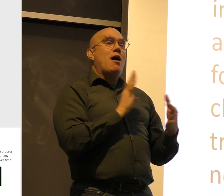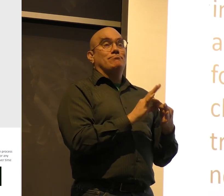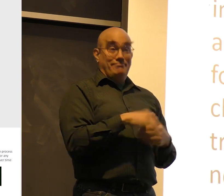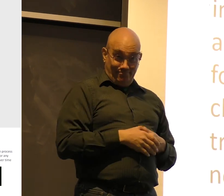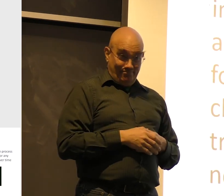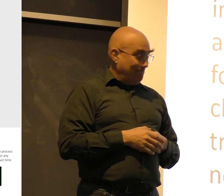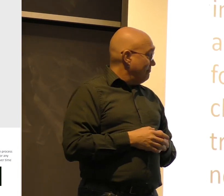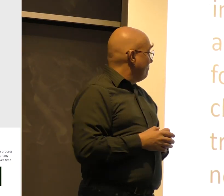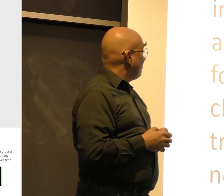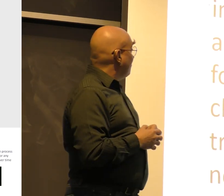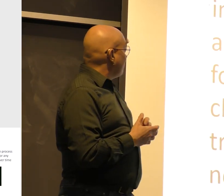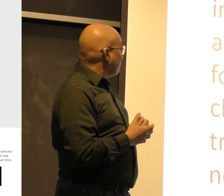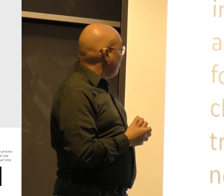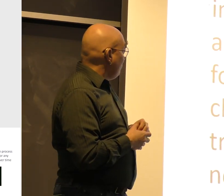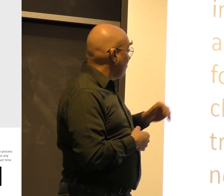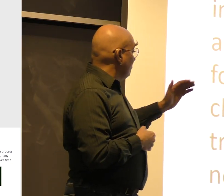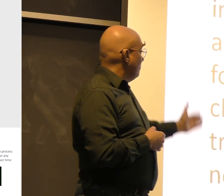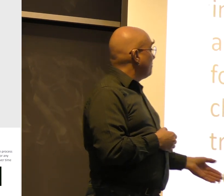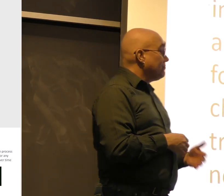of that shared connection.